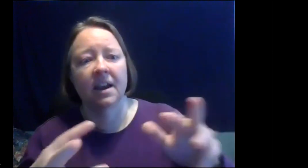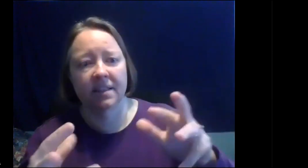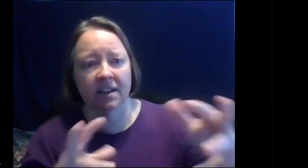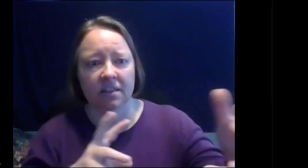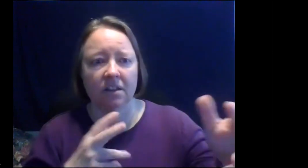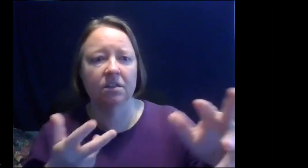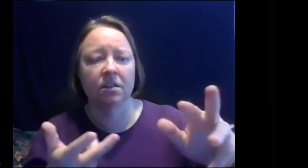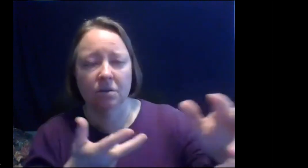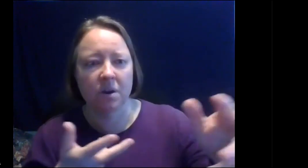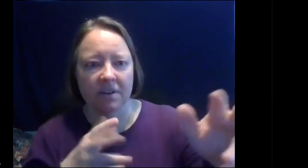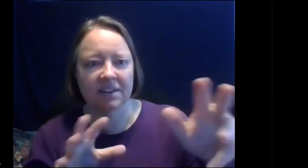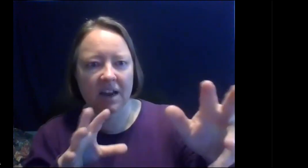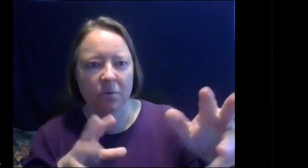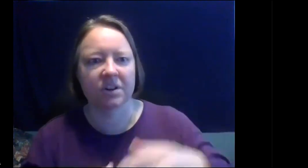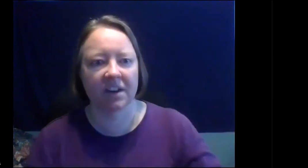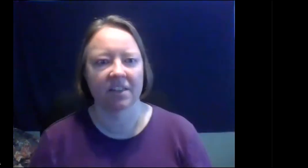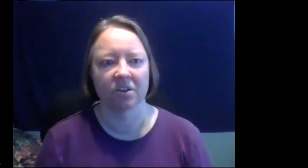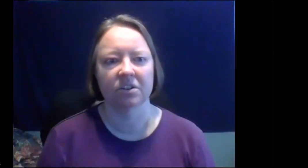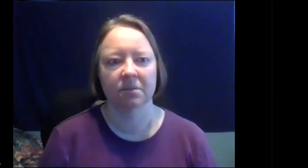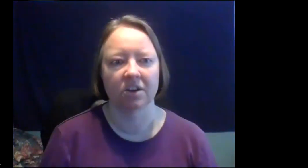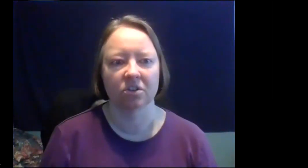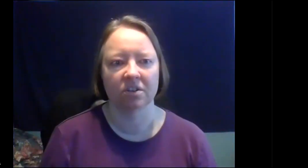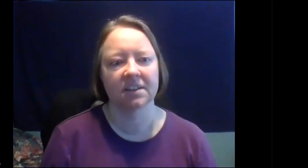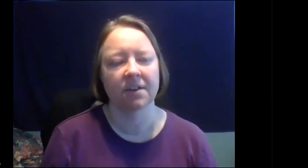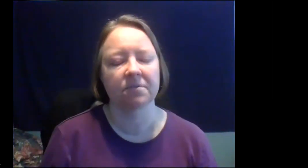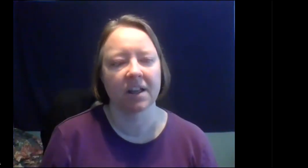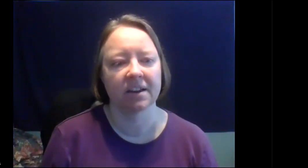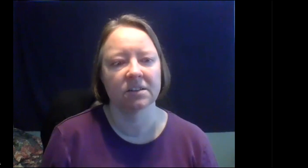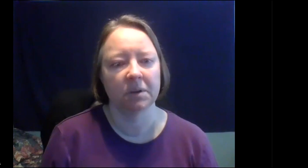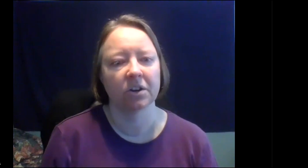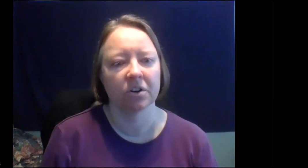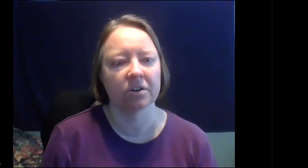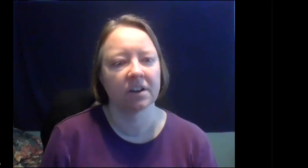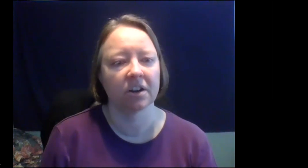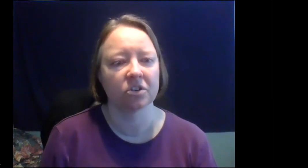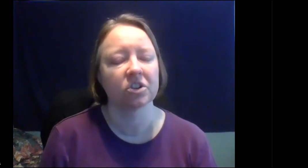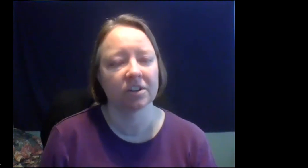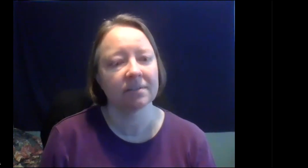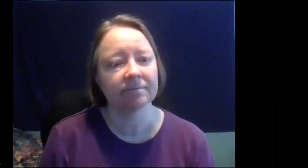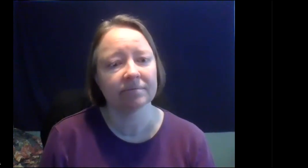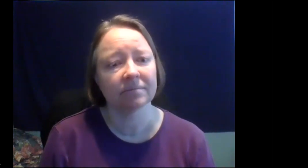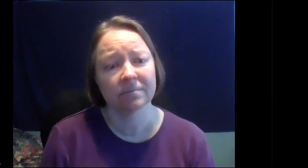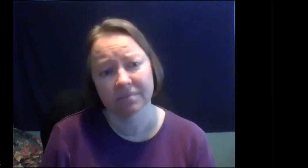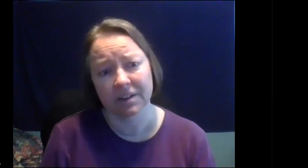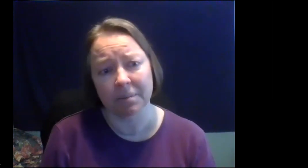And then the three of us kind of work together to make sure that the deaf client is being heard and understood. Thank